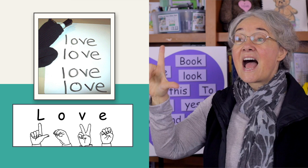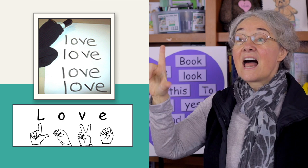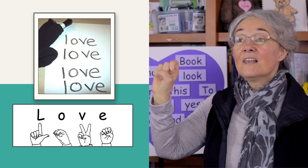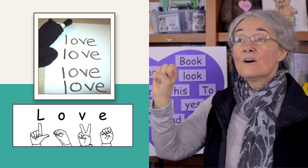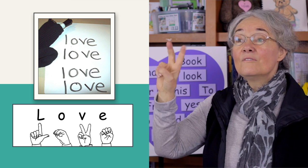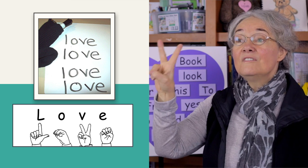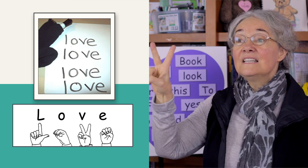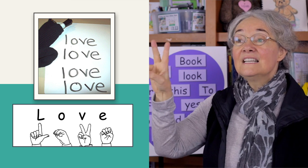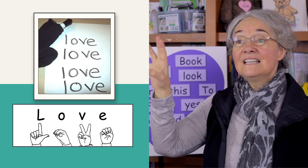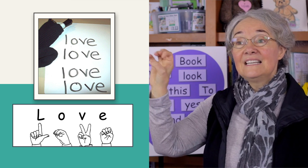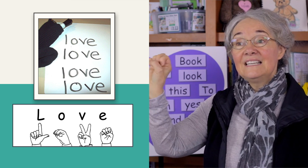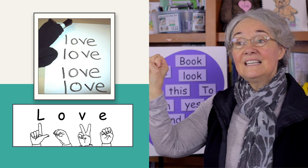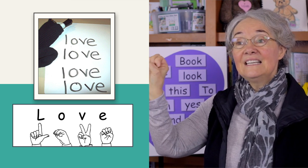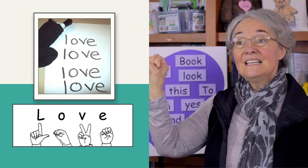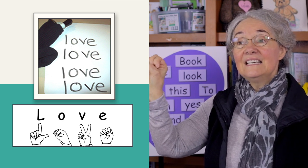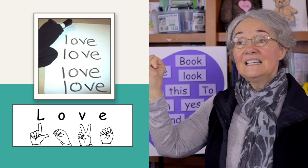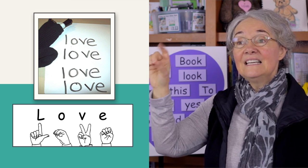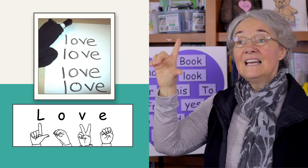love.